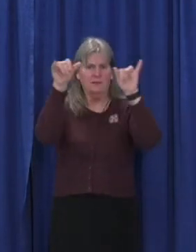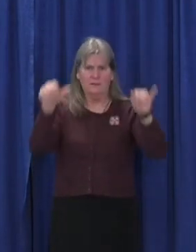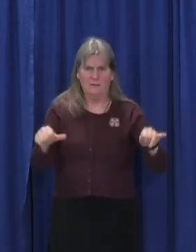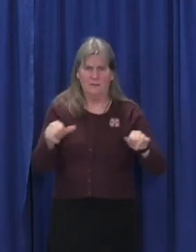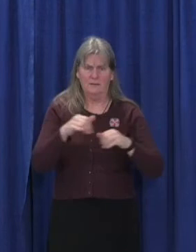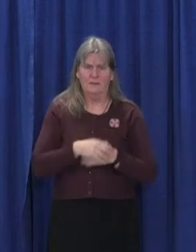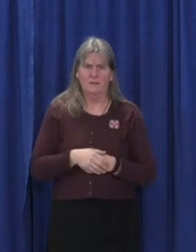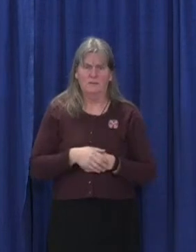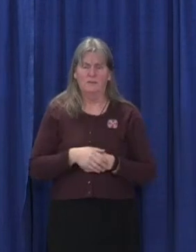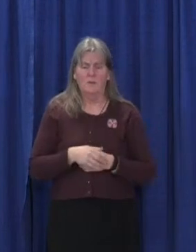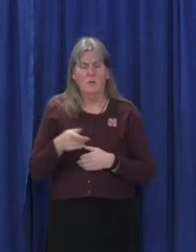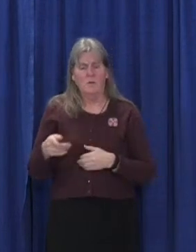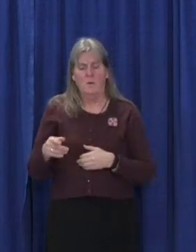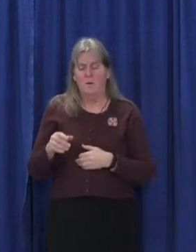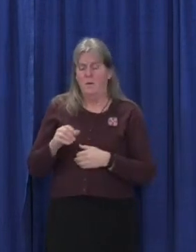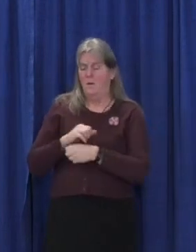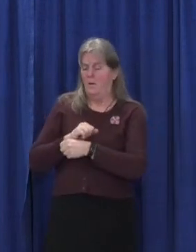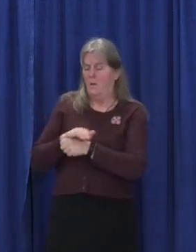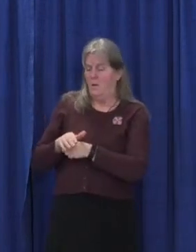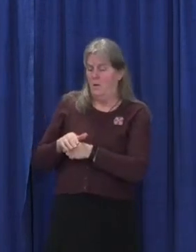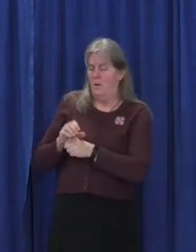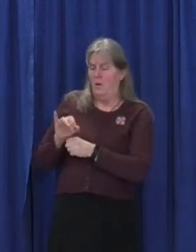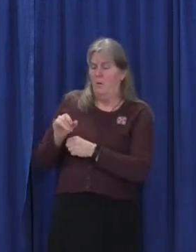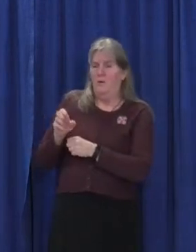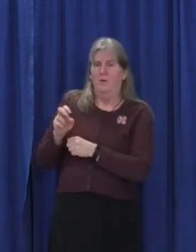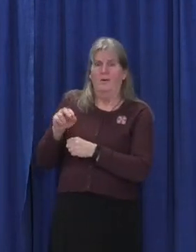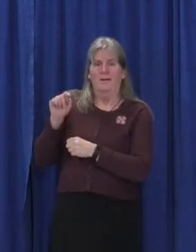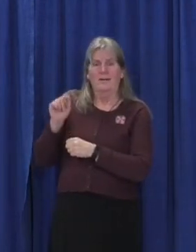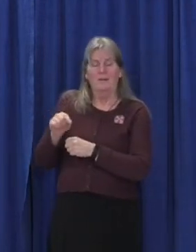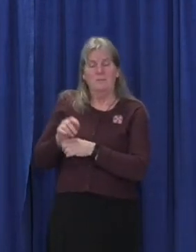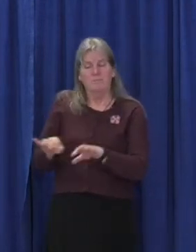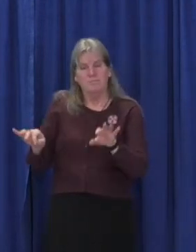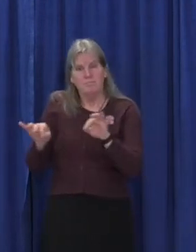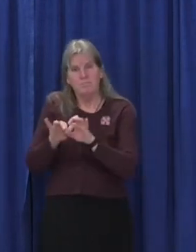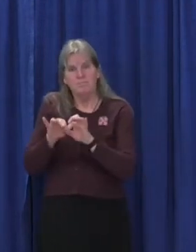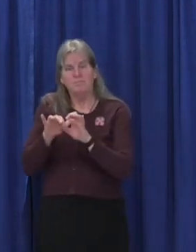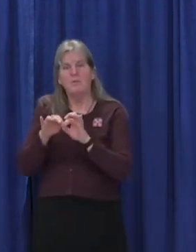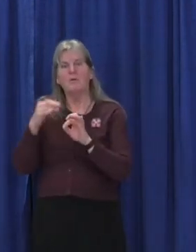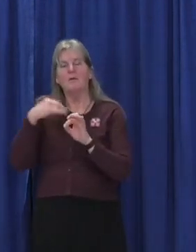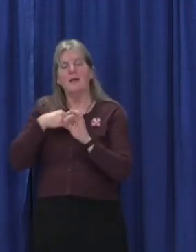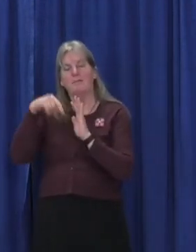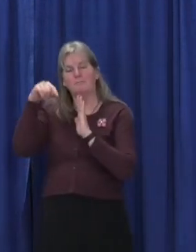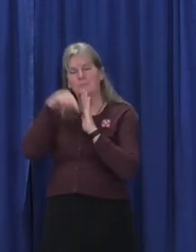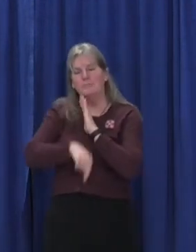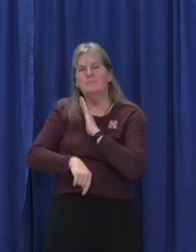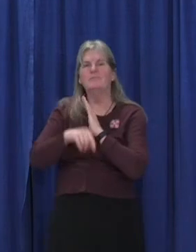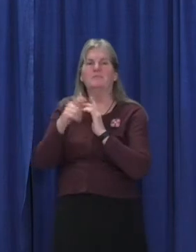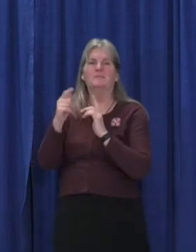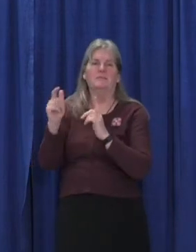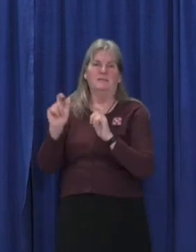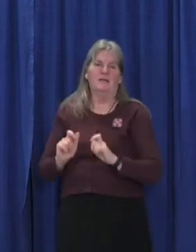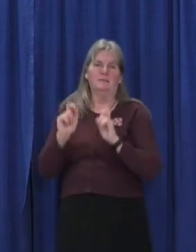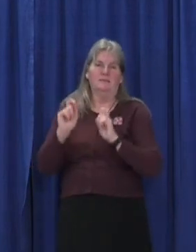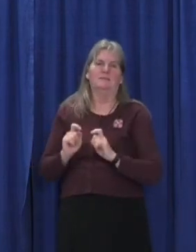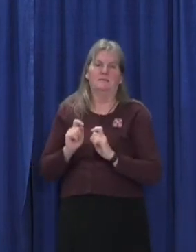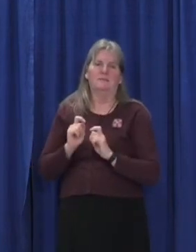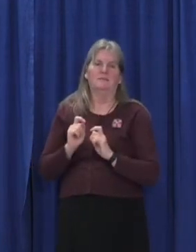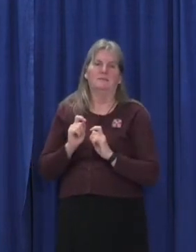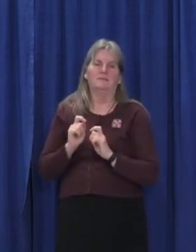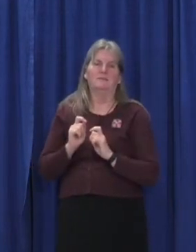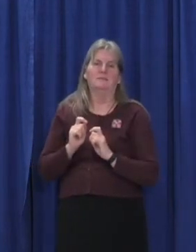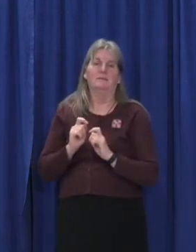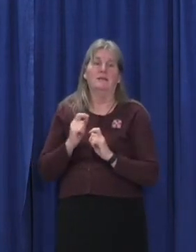is the Omicron variant. It's really important to get these molecular tests. If you have a rapid test result that's positive, please get